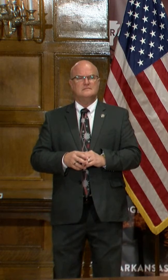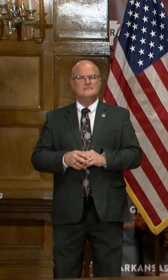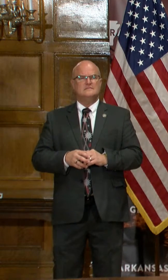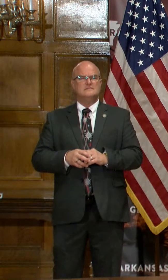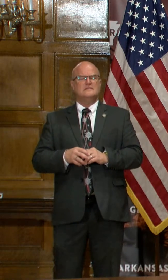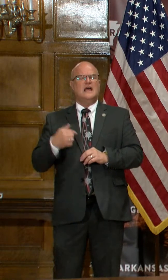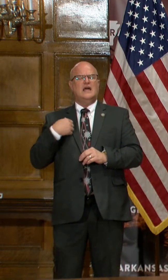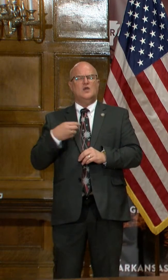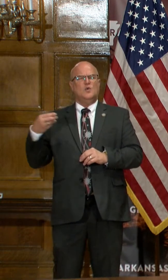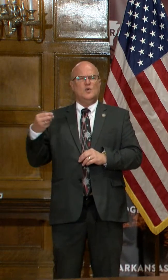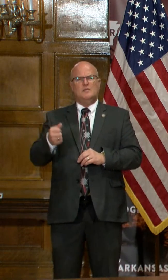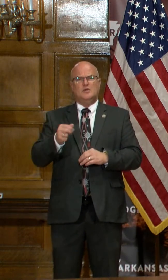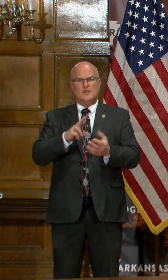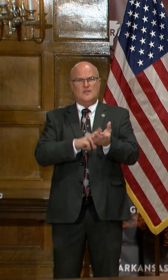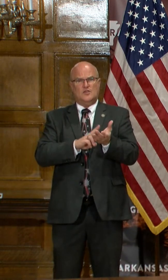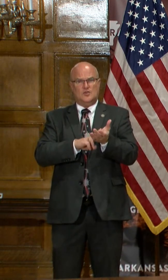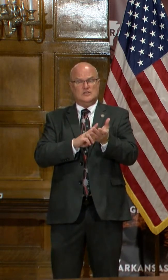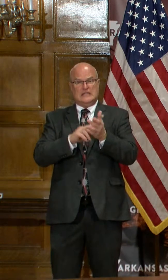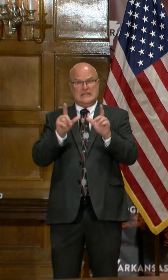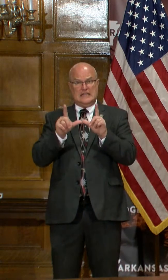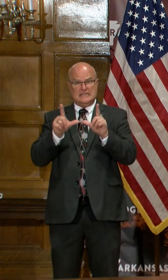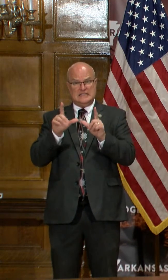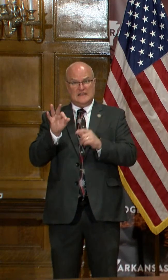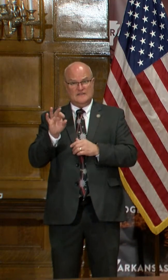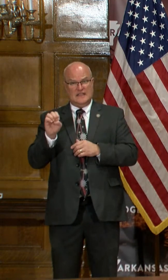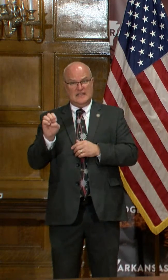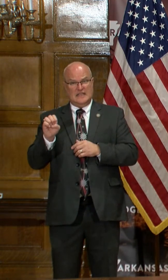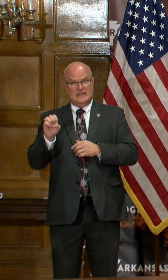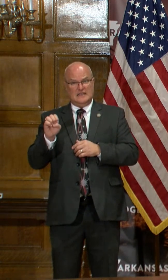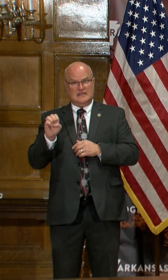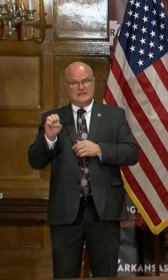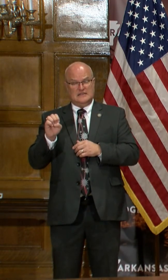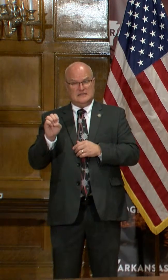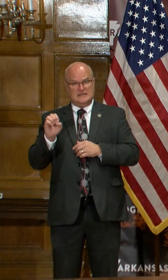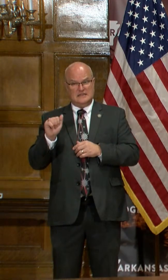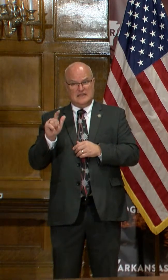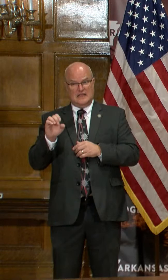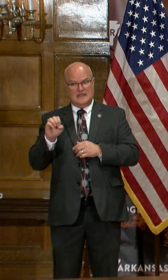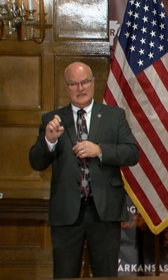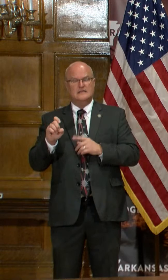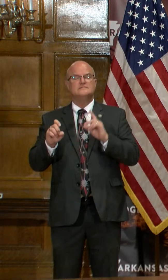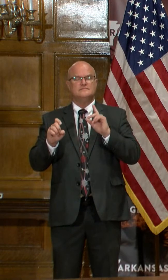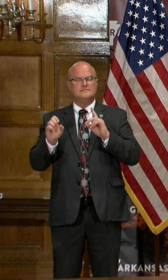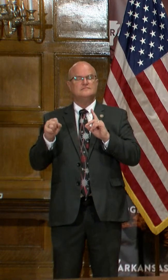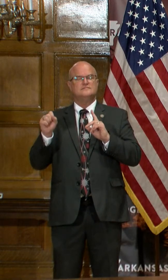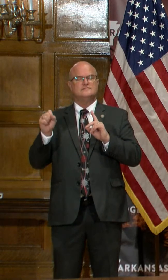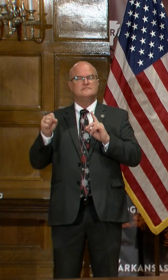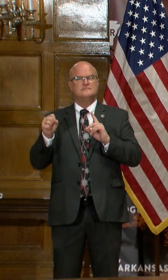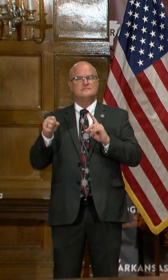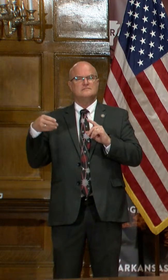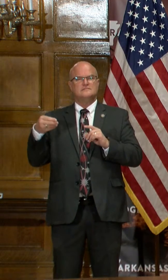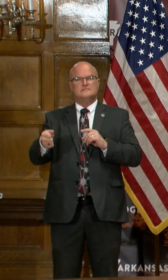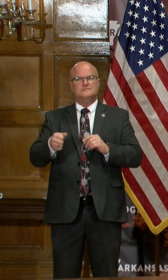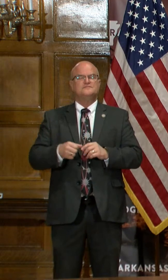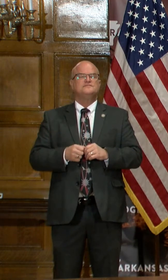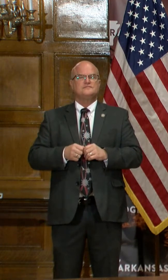How do we reimburse the nursing licensing fee, Alex? Yeah, how are you planning on reimbursing